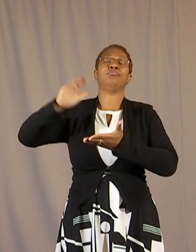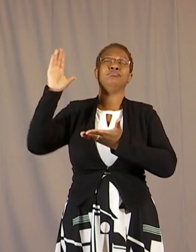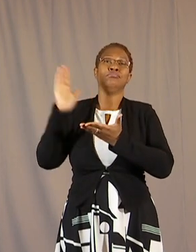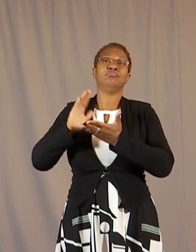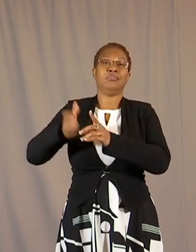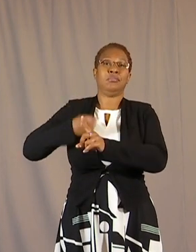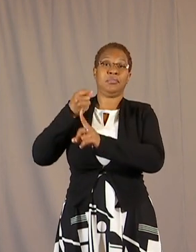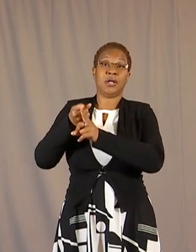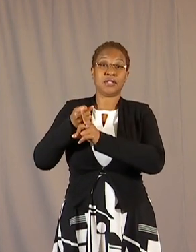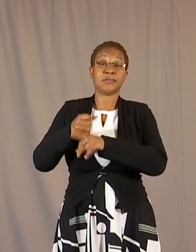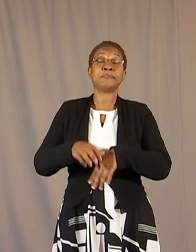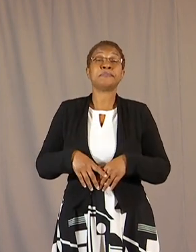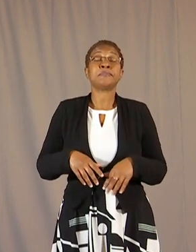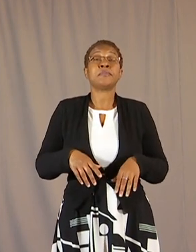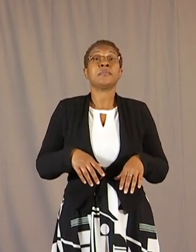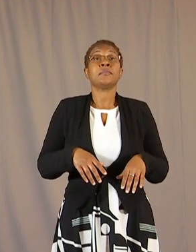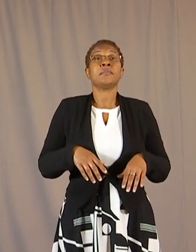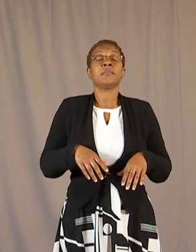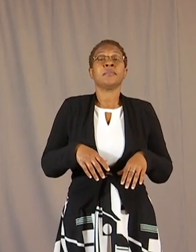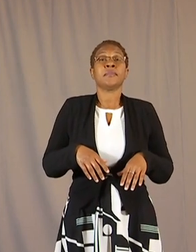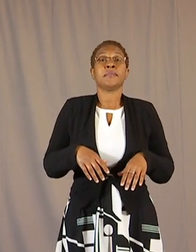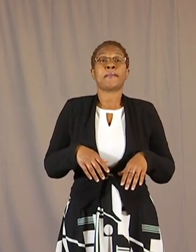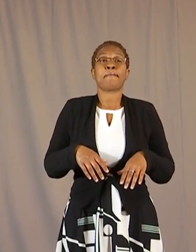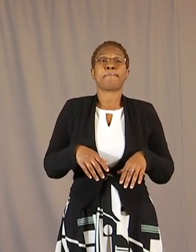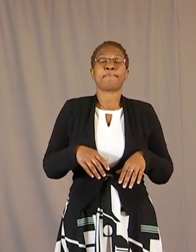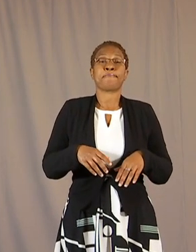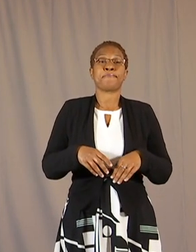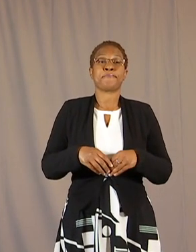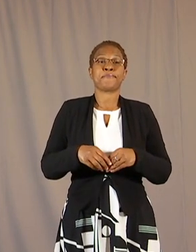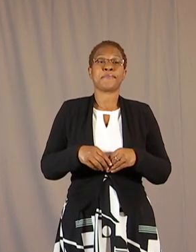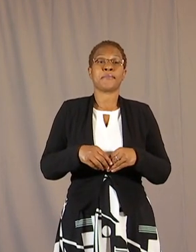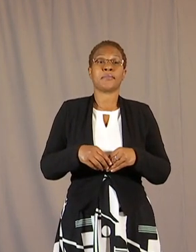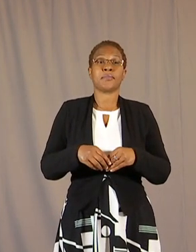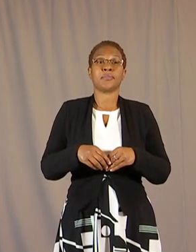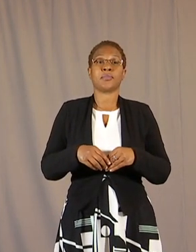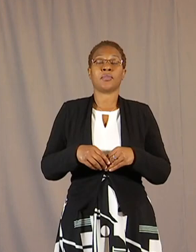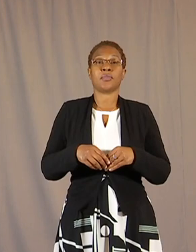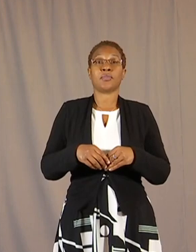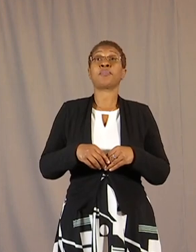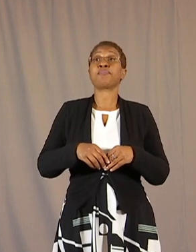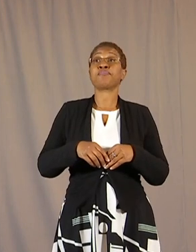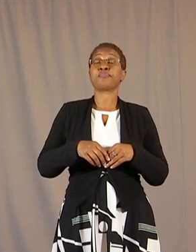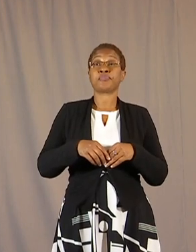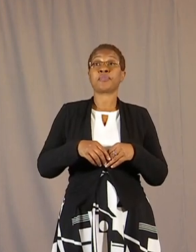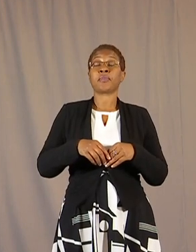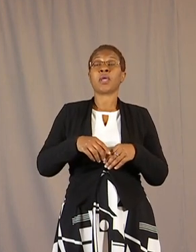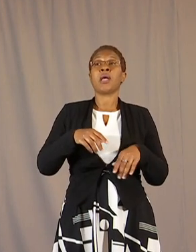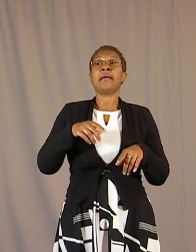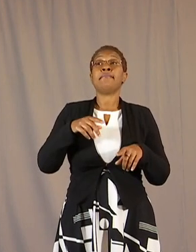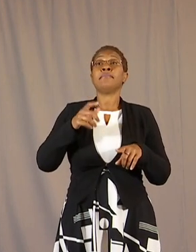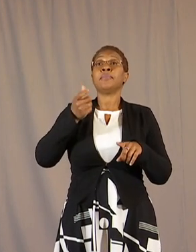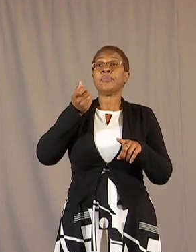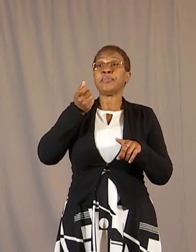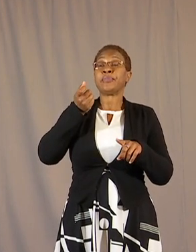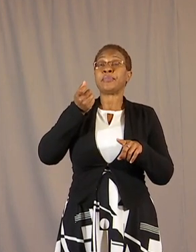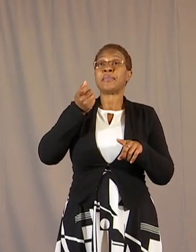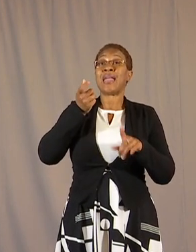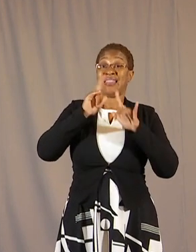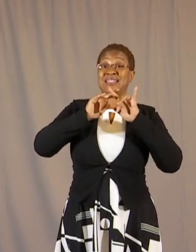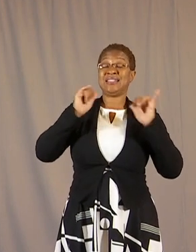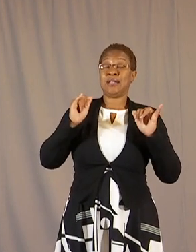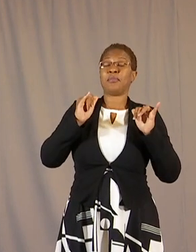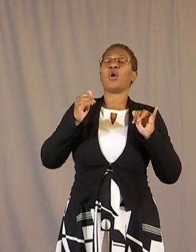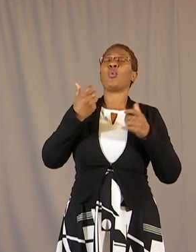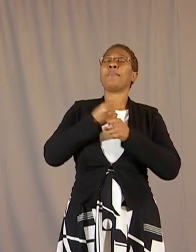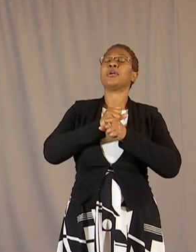to make sure that those data points were collected in an anonymous way where folks didn't feel threatened, but also